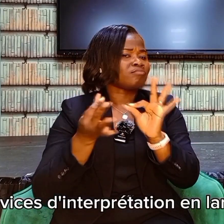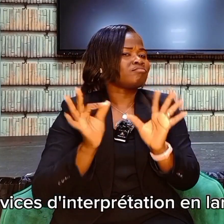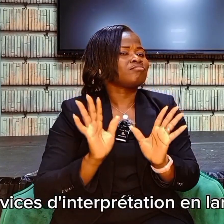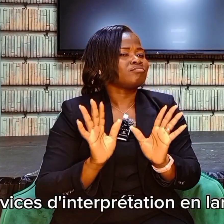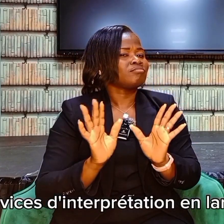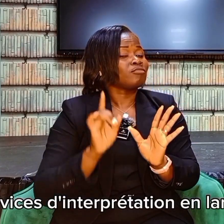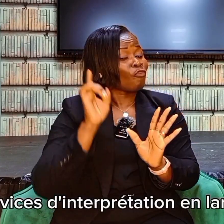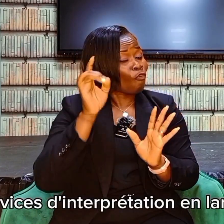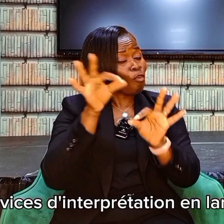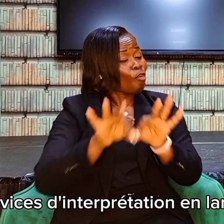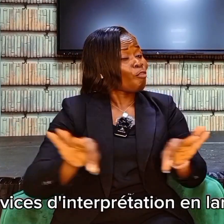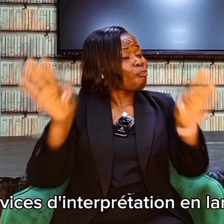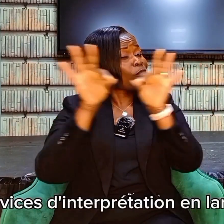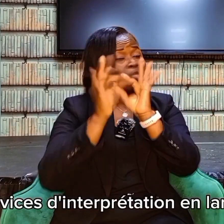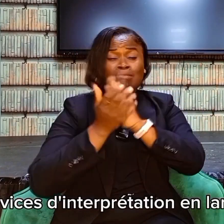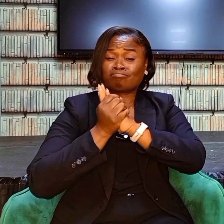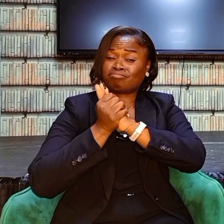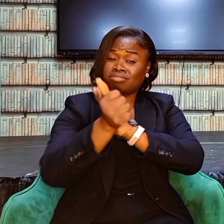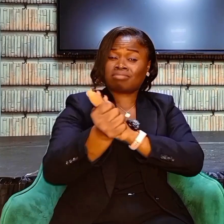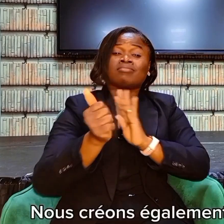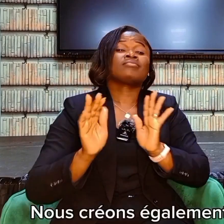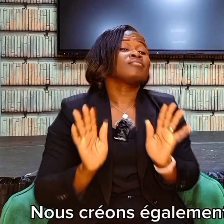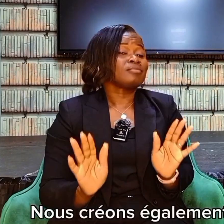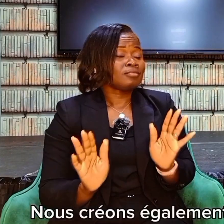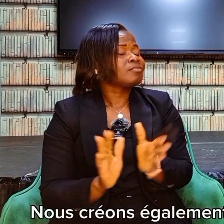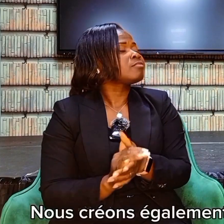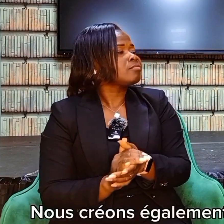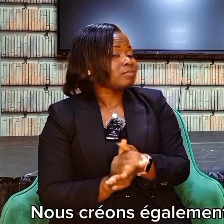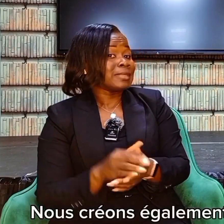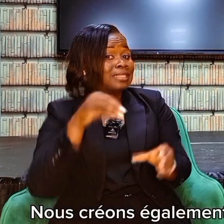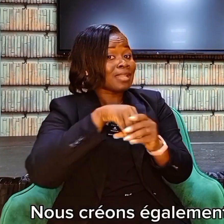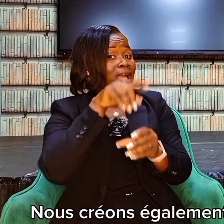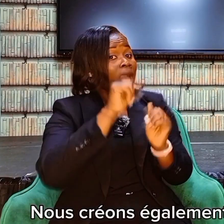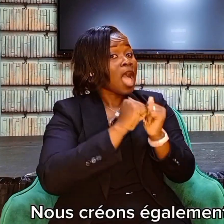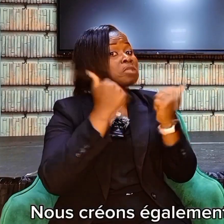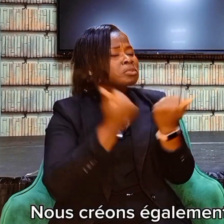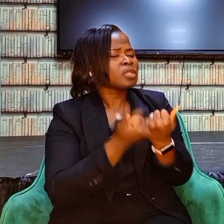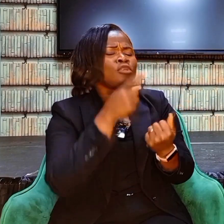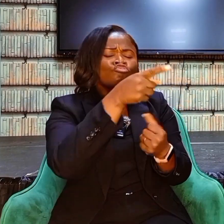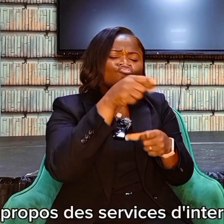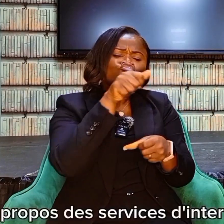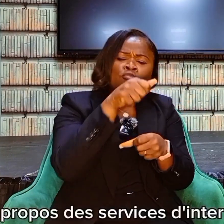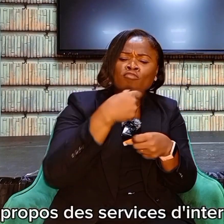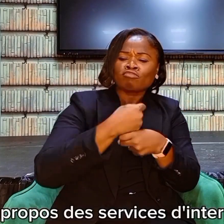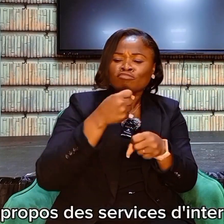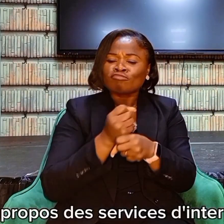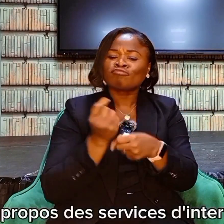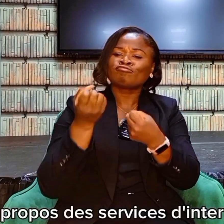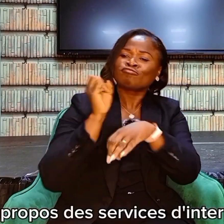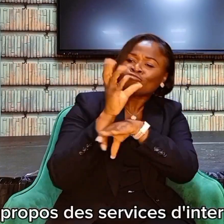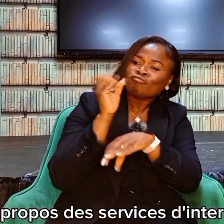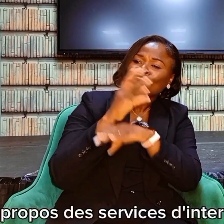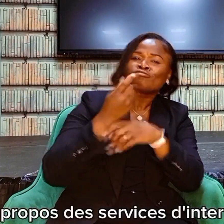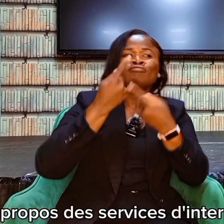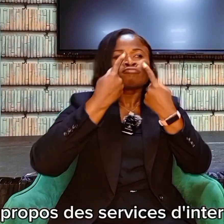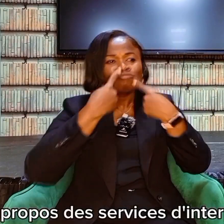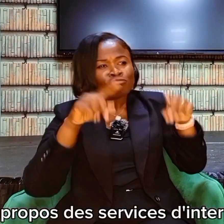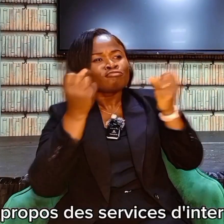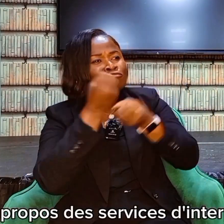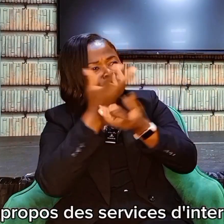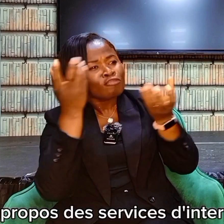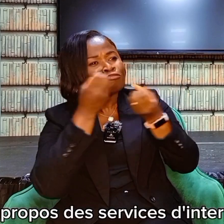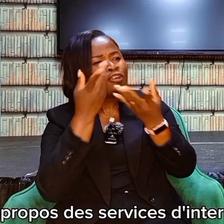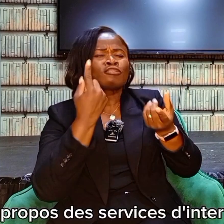sign language interpretation services. We also create awareness about sign language